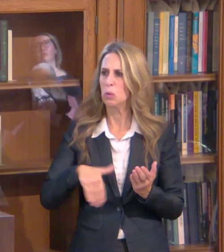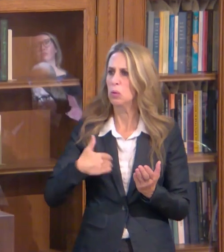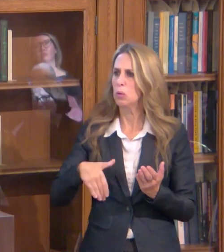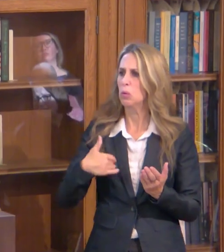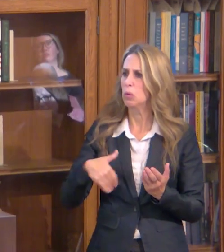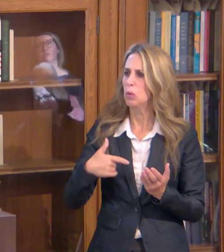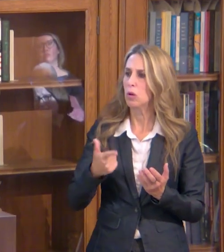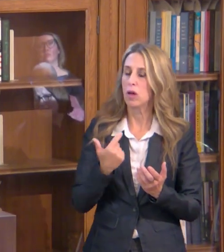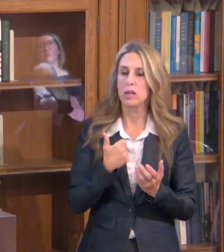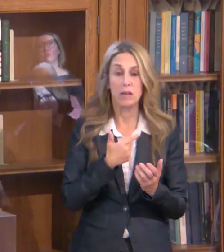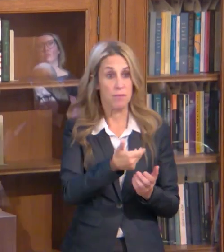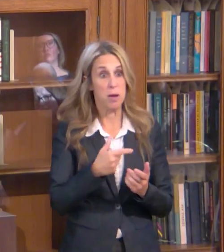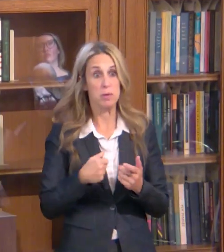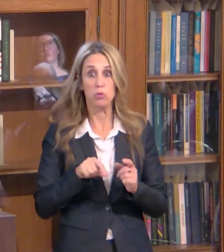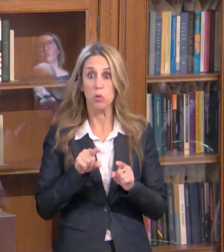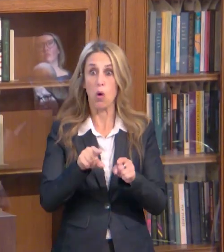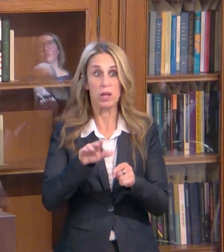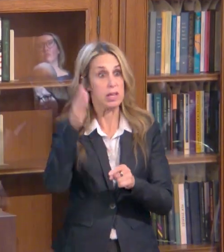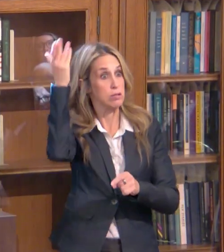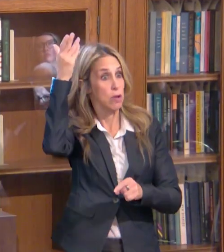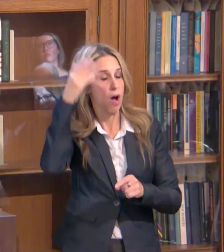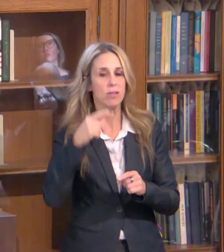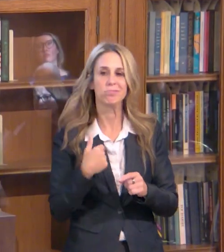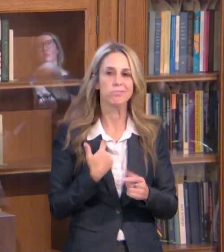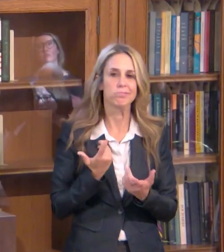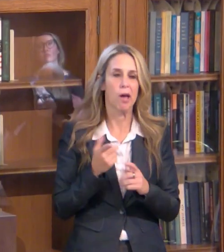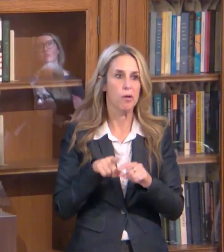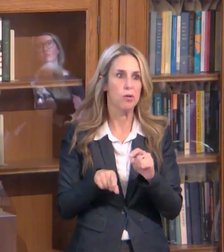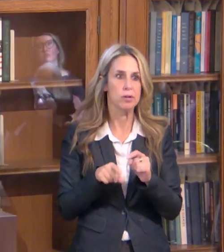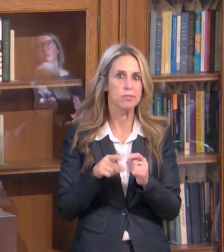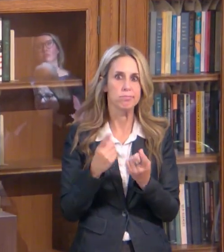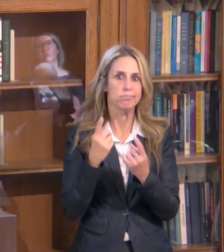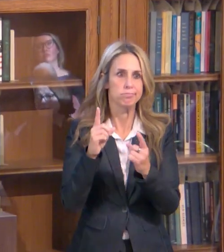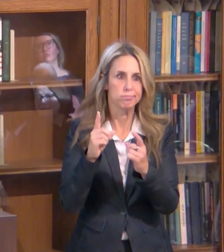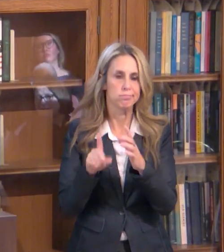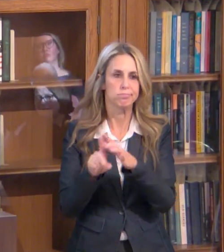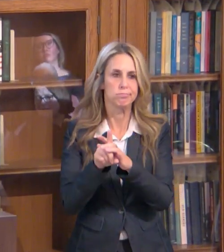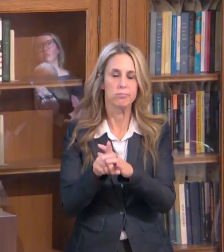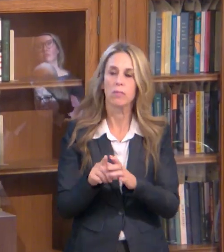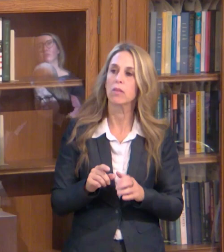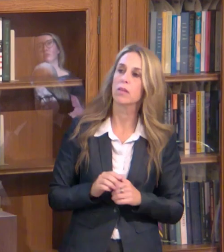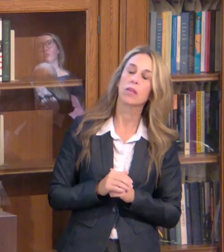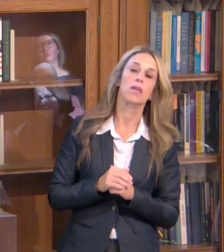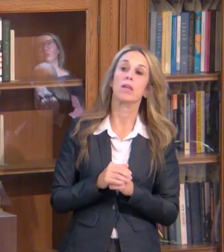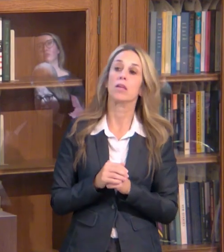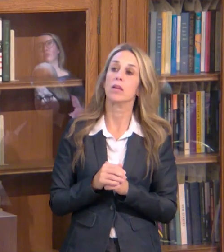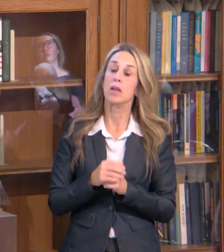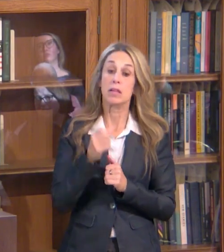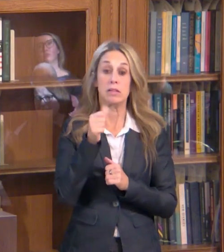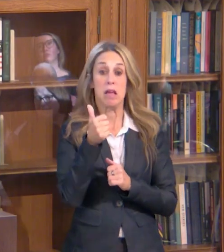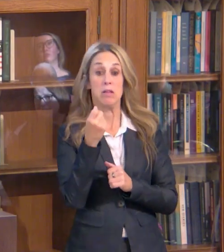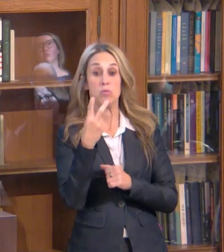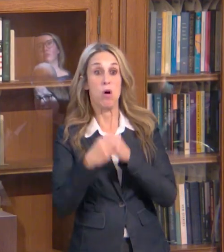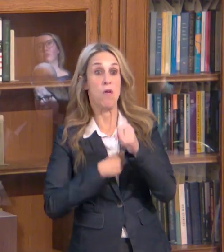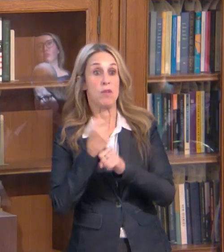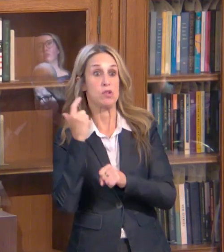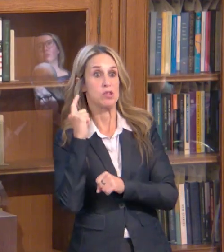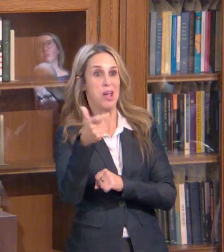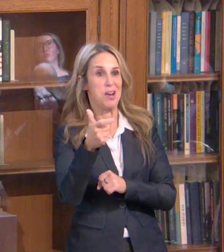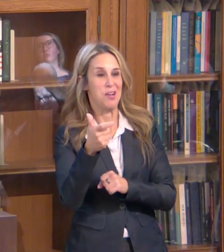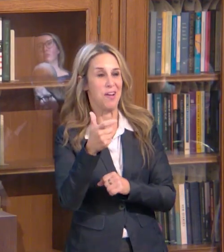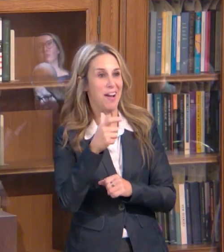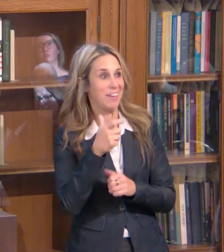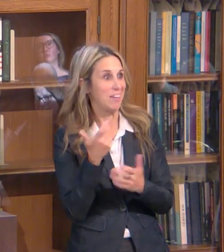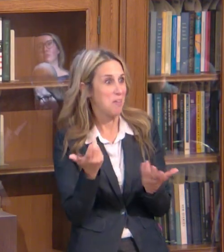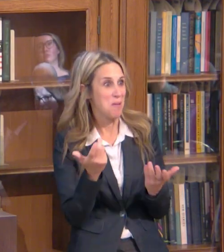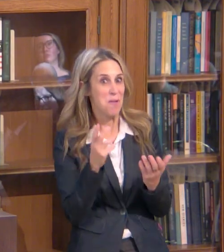couldn't make the talk it was my first encounter with Dr Franklin little did I know 10 or 12 years later we would be colleagues